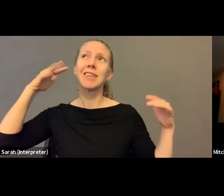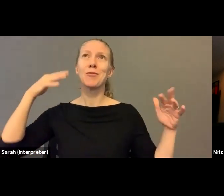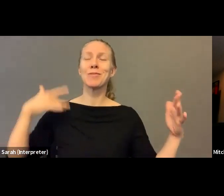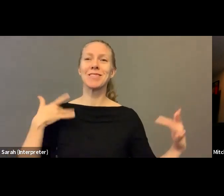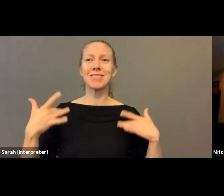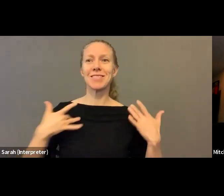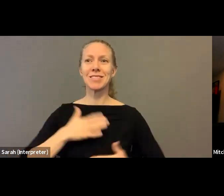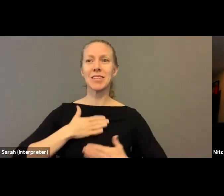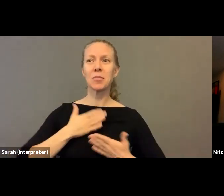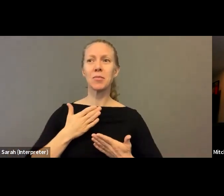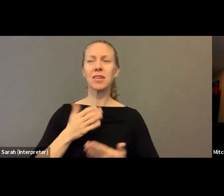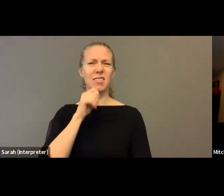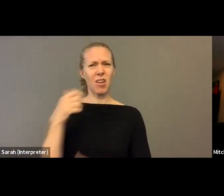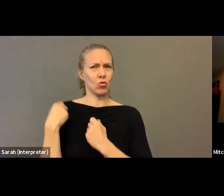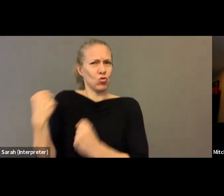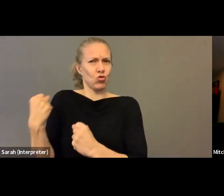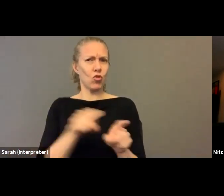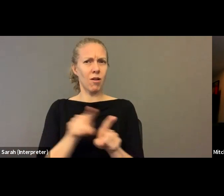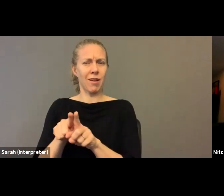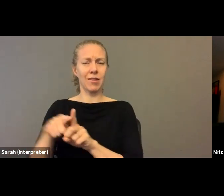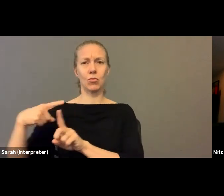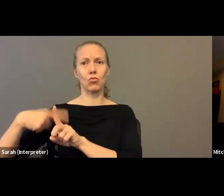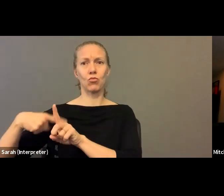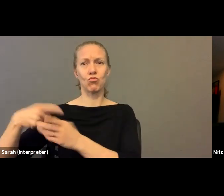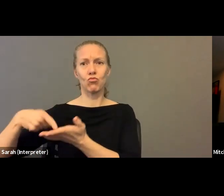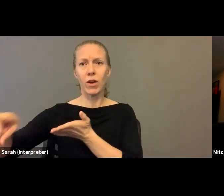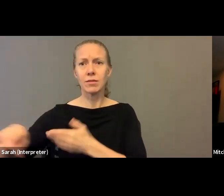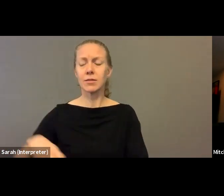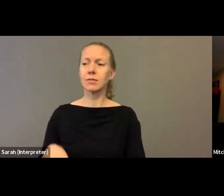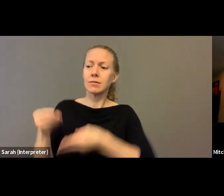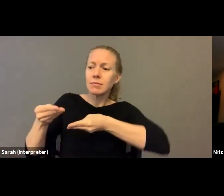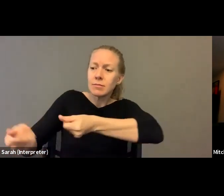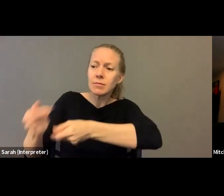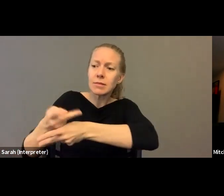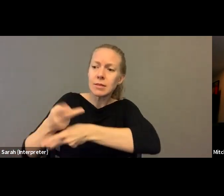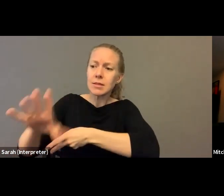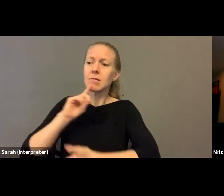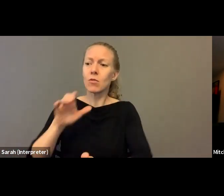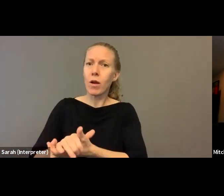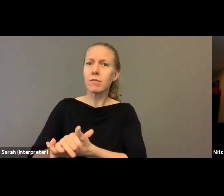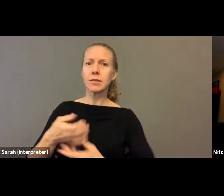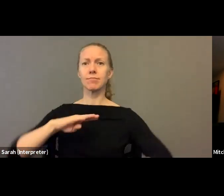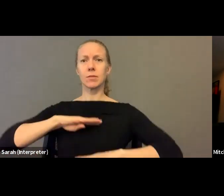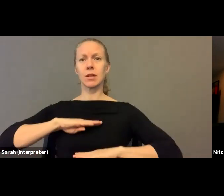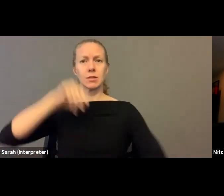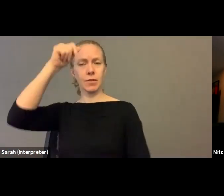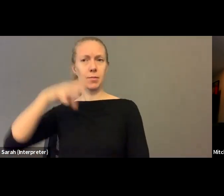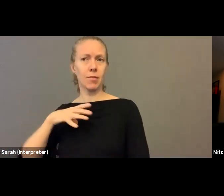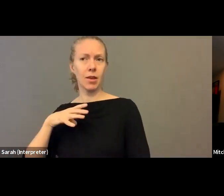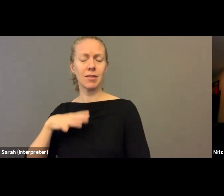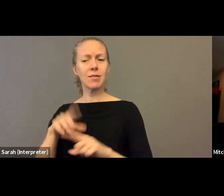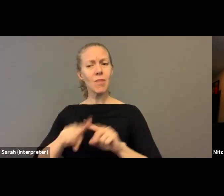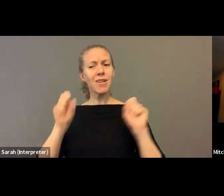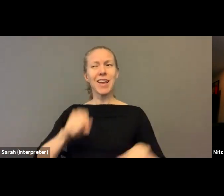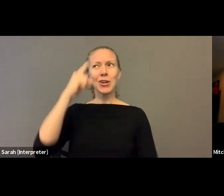feeding a wife, satisfying a man. But could a dream send up through onion fumes?